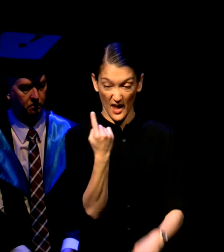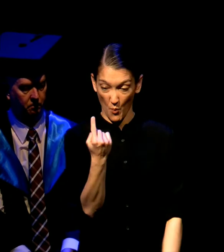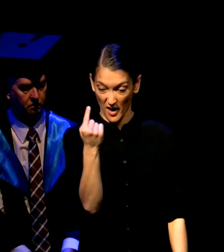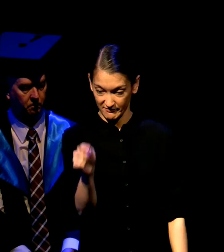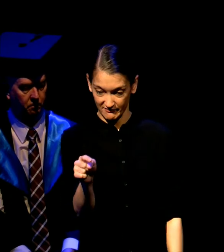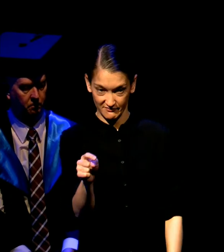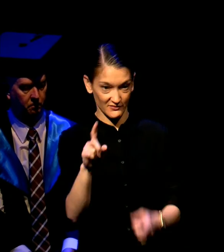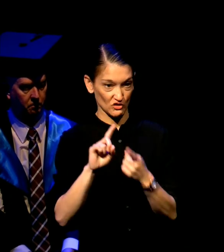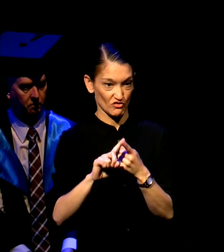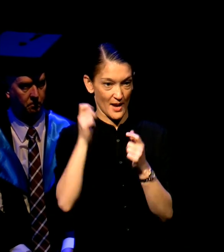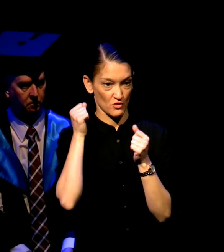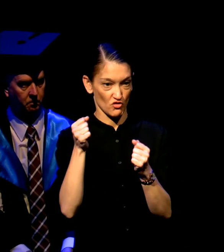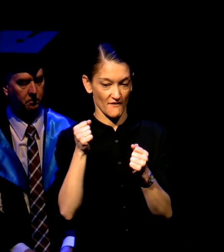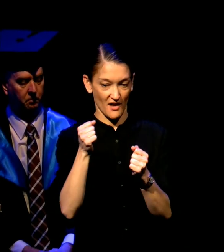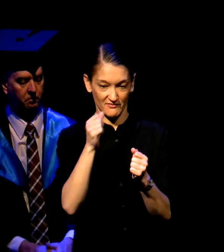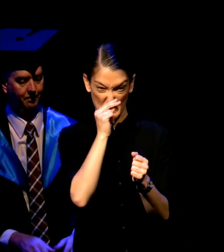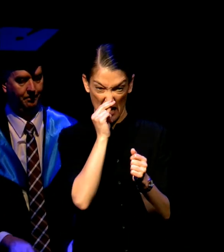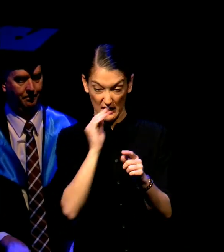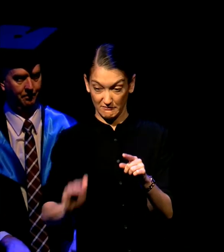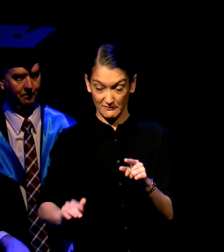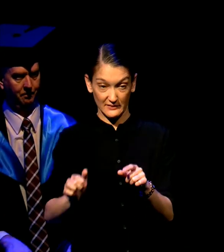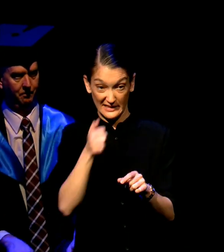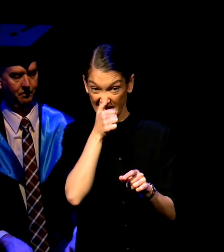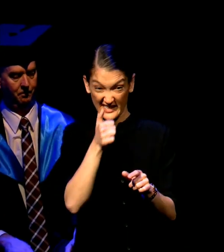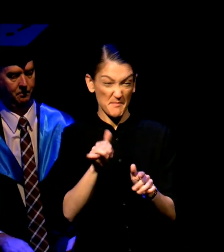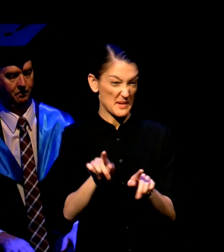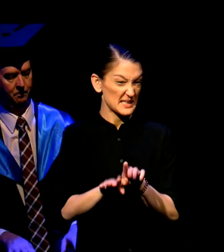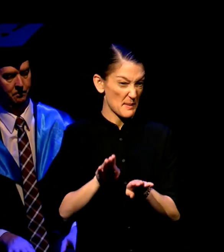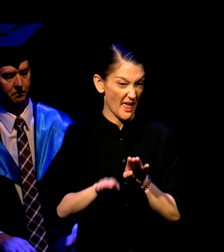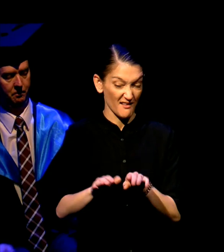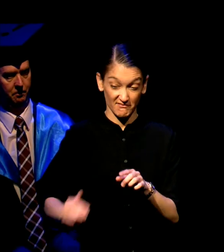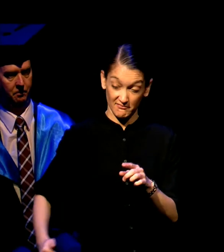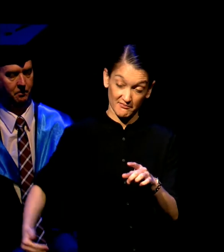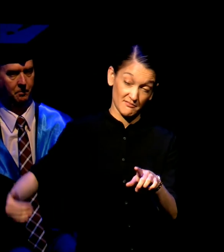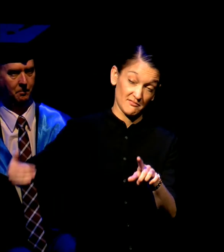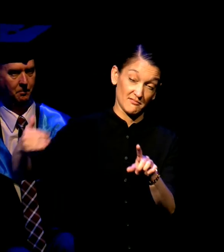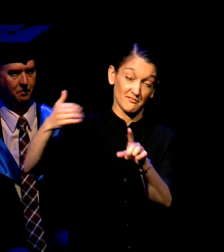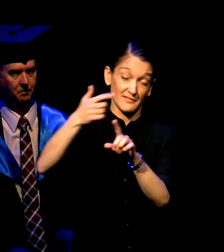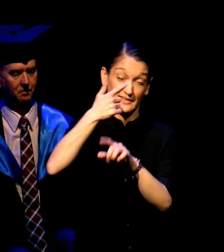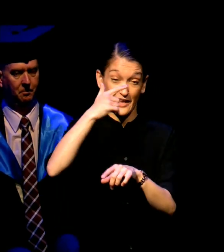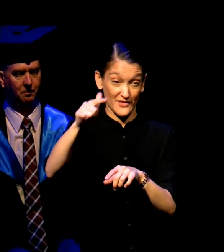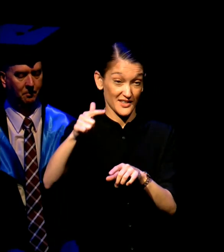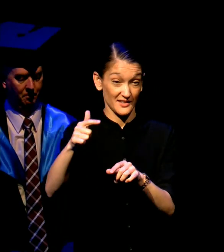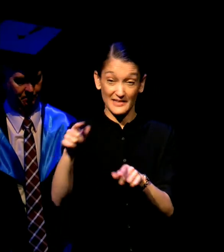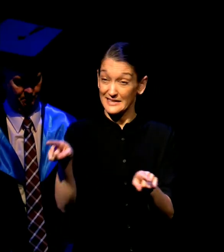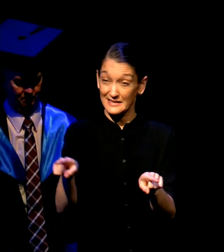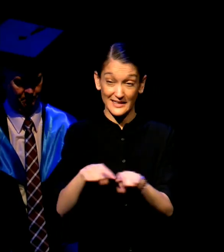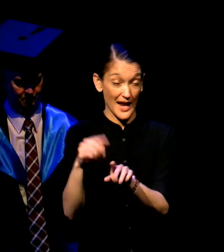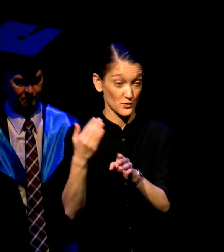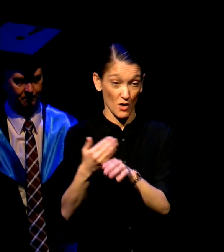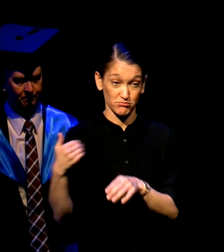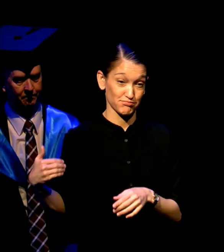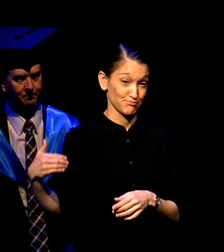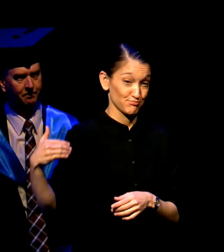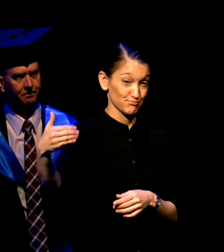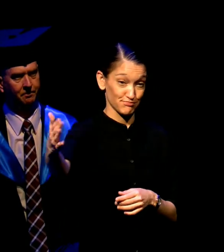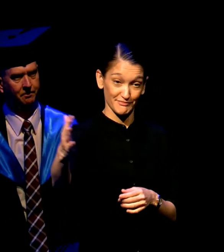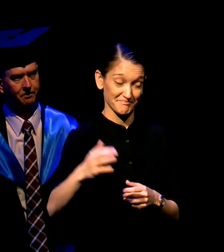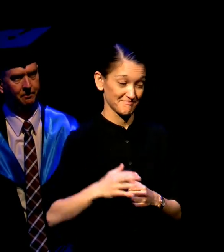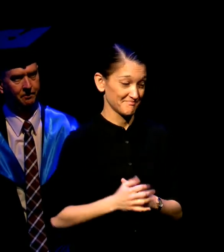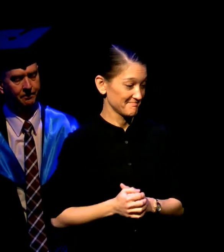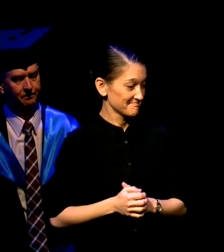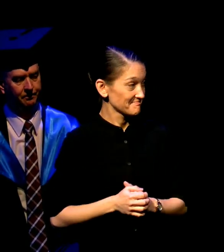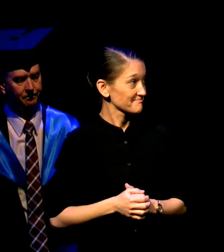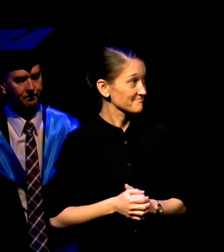So at a very young age, when he was about my age, when I was a tram conductor, 16, he'd applied and become a tram driver, and that's all that